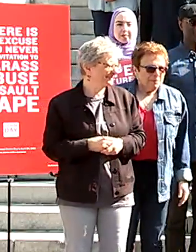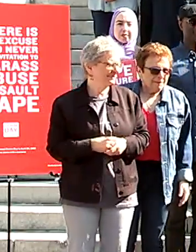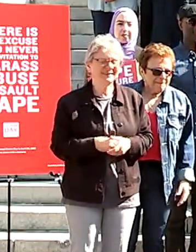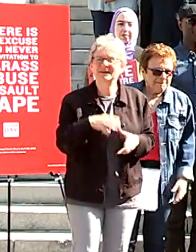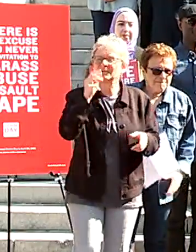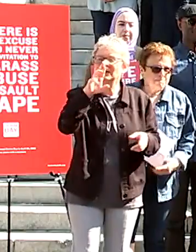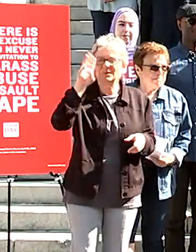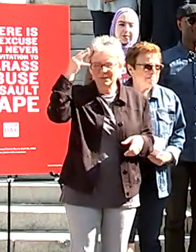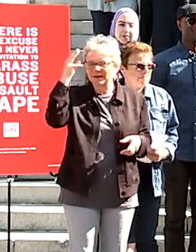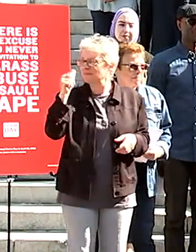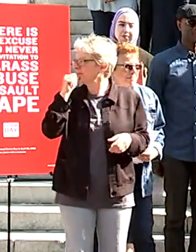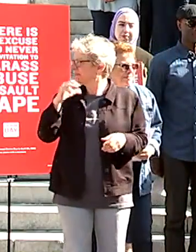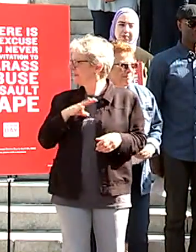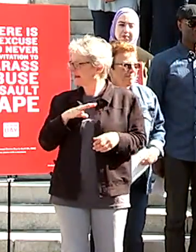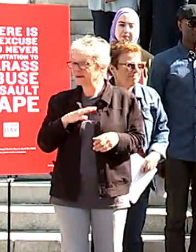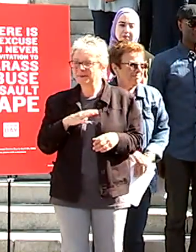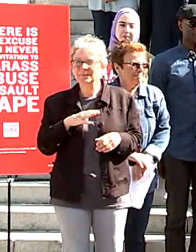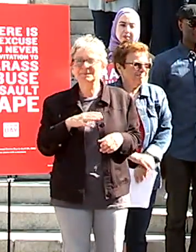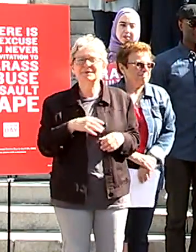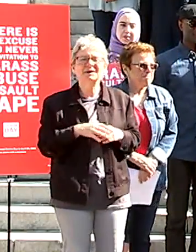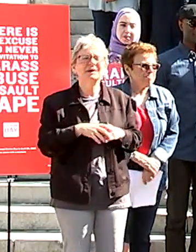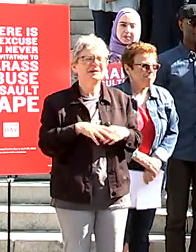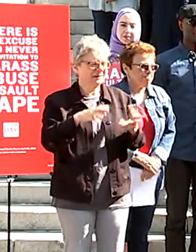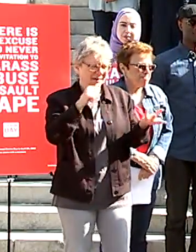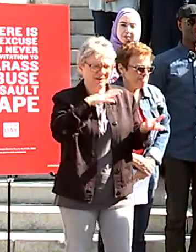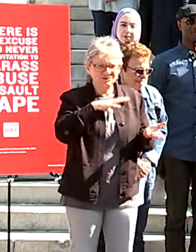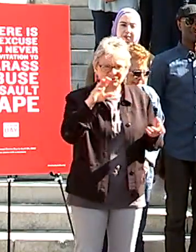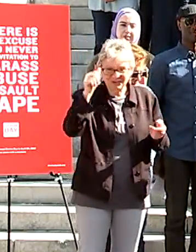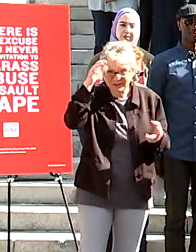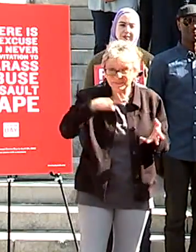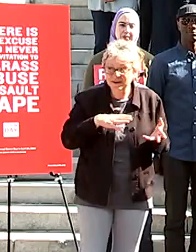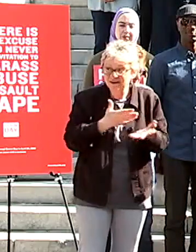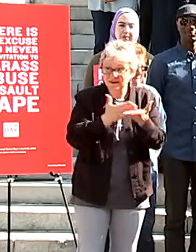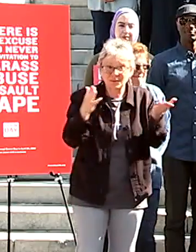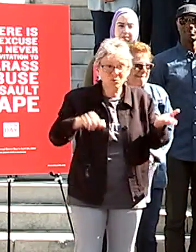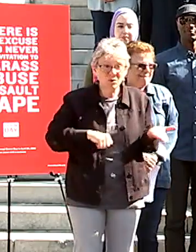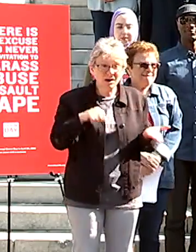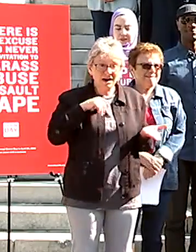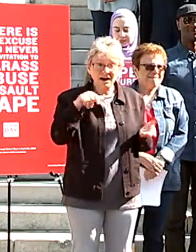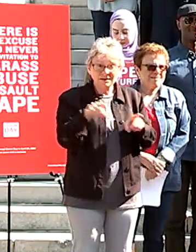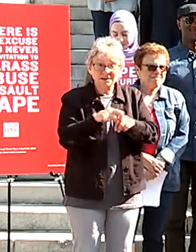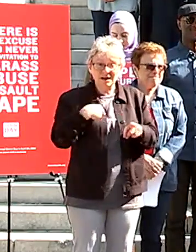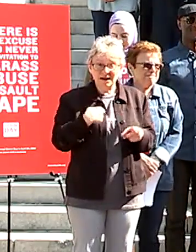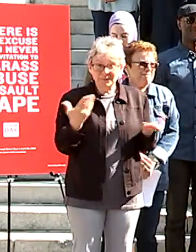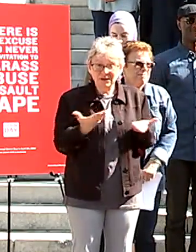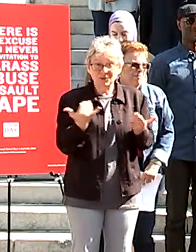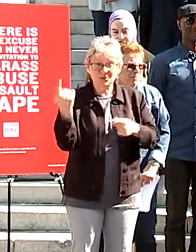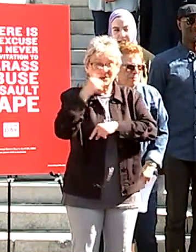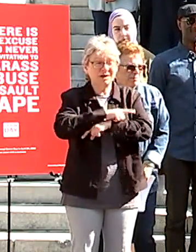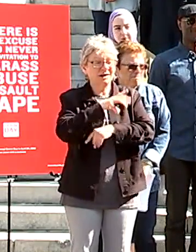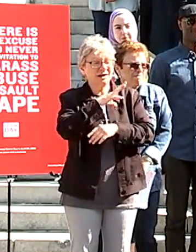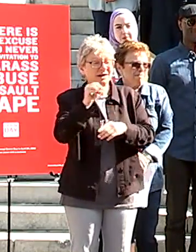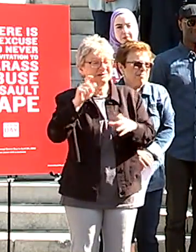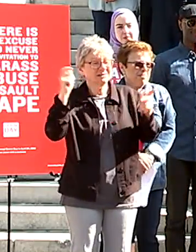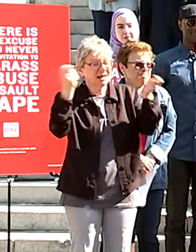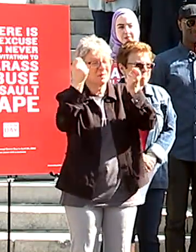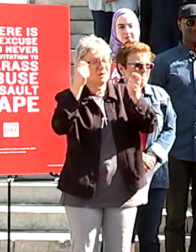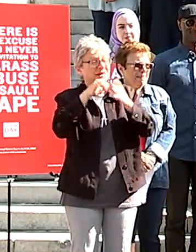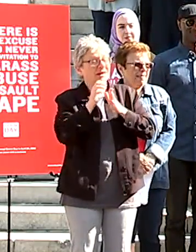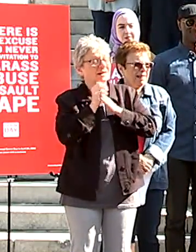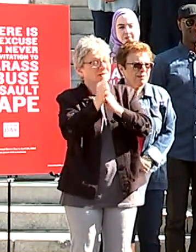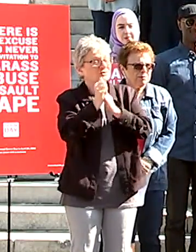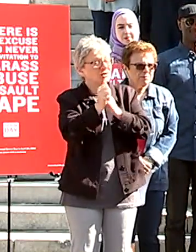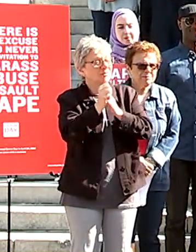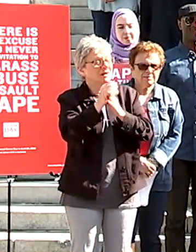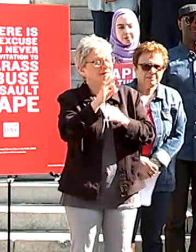Mr. Mayor, Madam Pro Tem, ladies and gentlemen, if you are as proud as I am to be here today and celebrating the